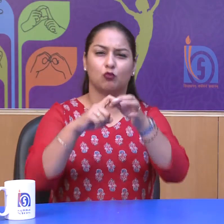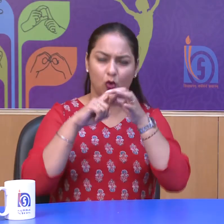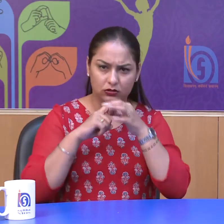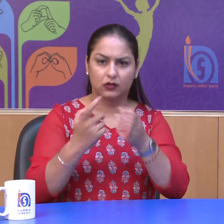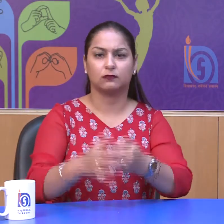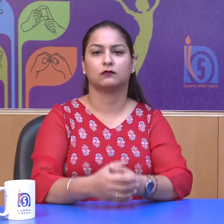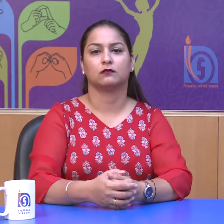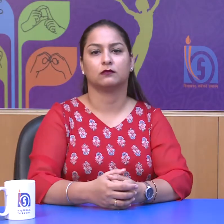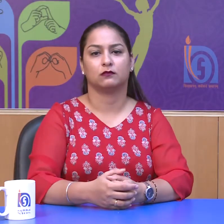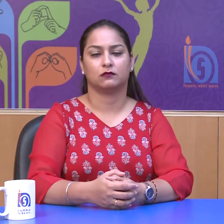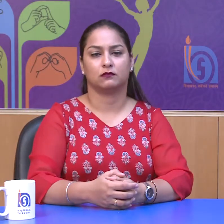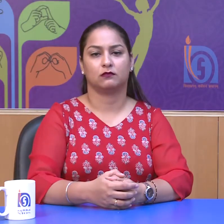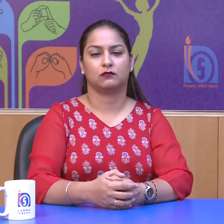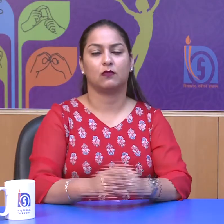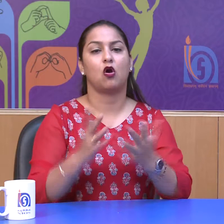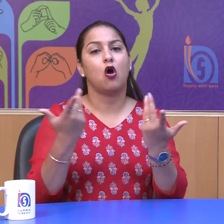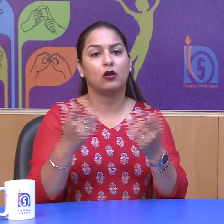on sign language